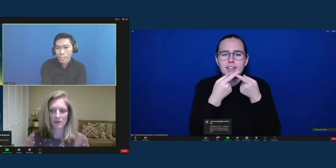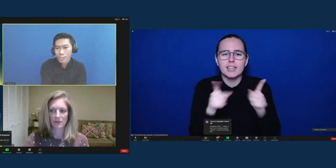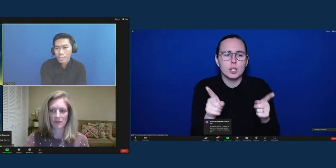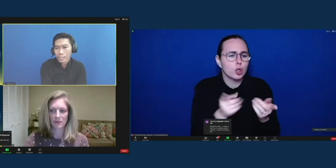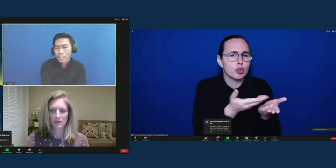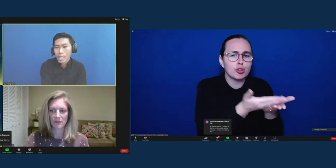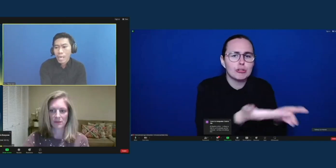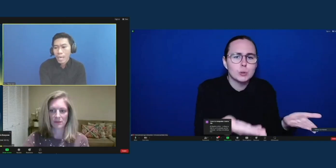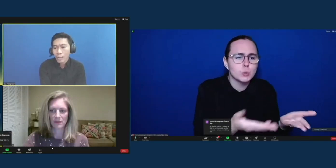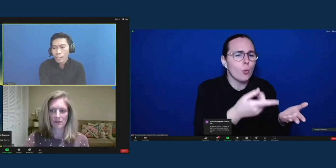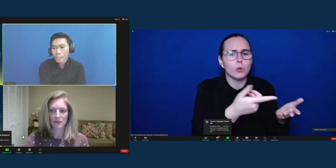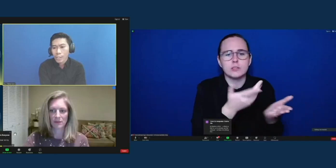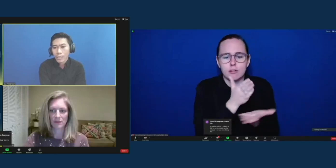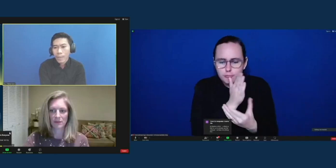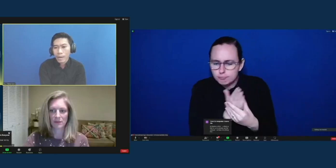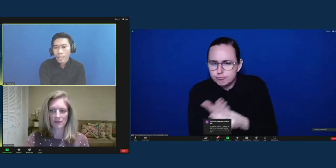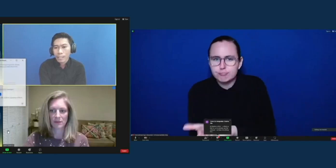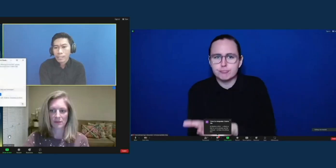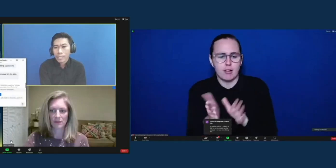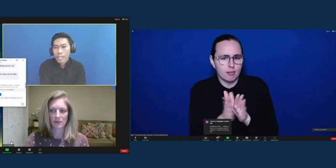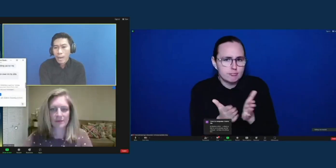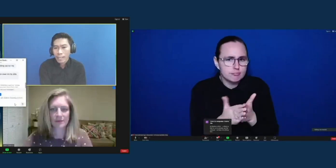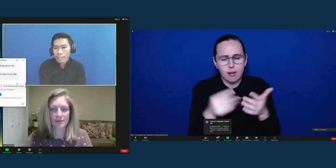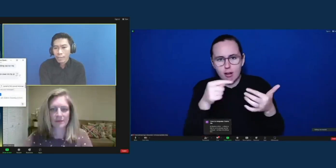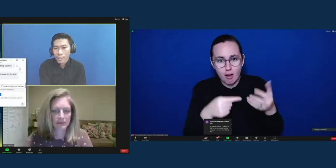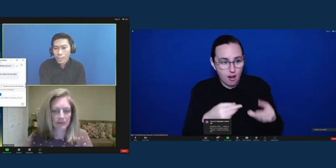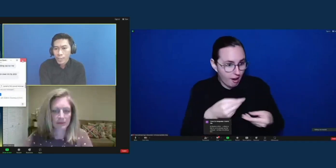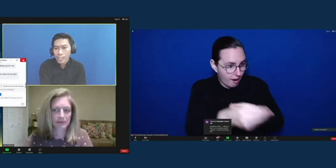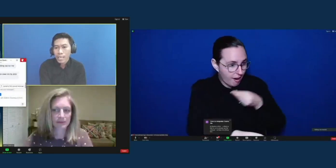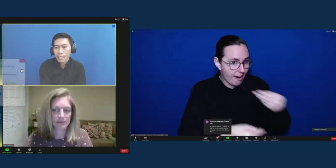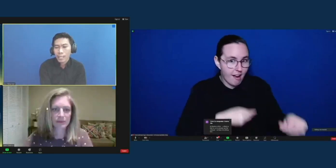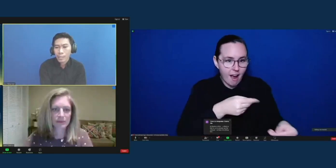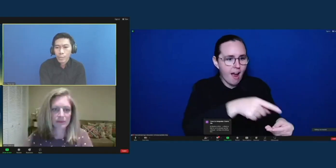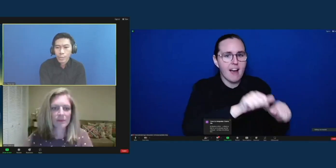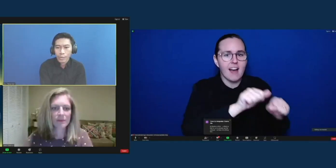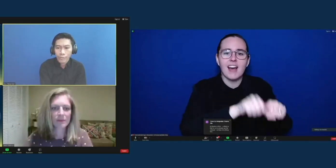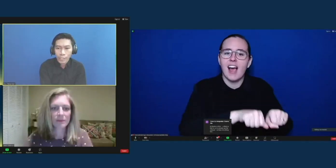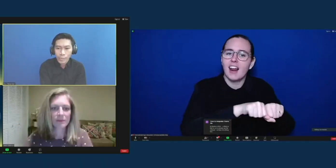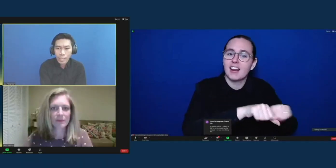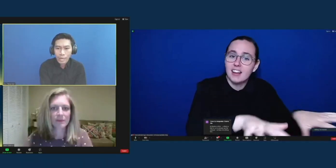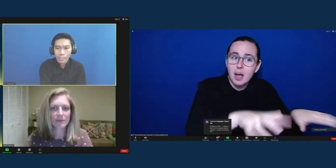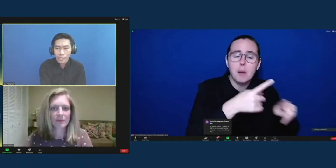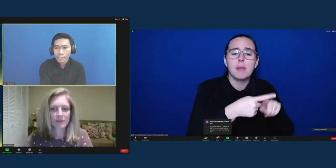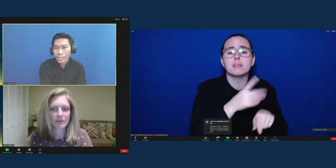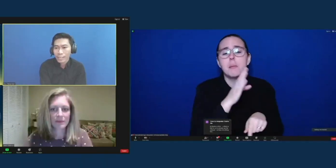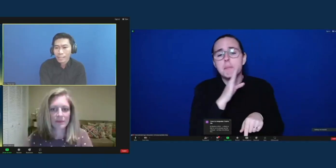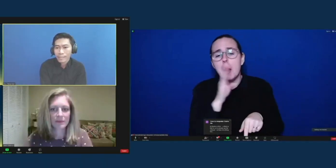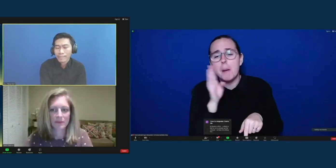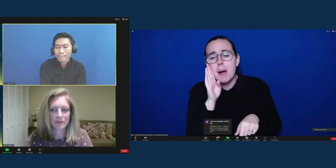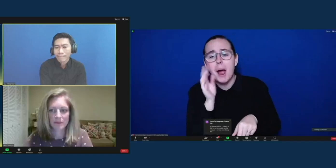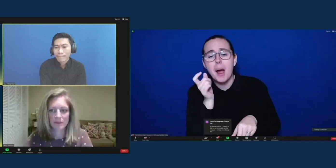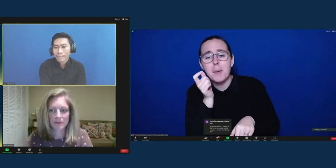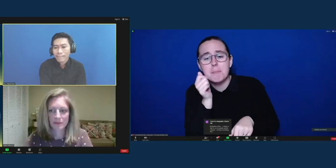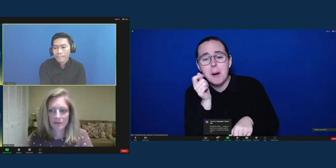classroom teachings. And also the parents can also use that to converse with their children.